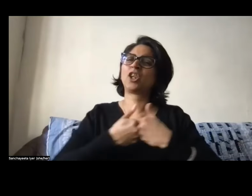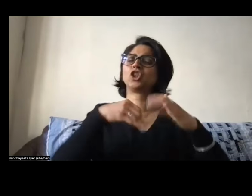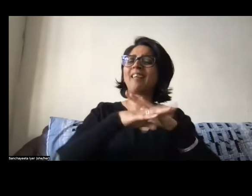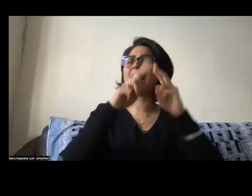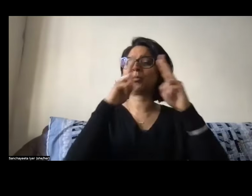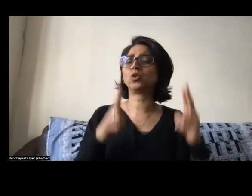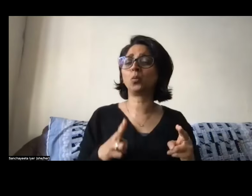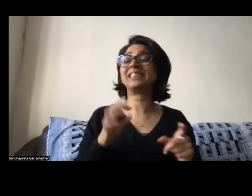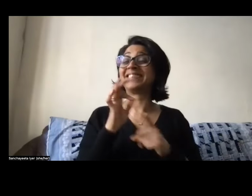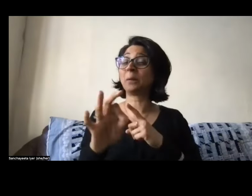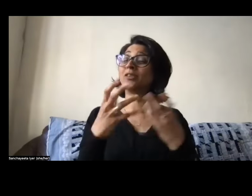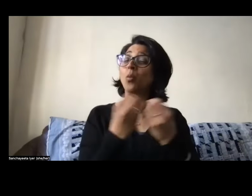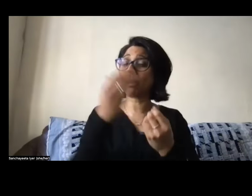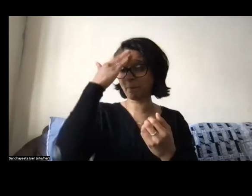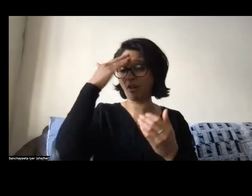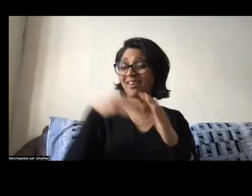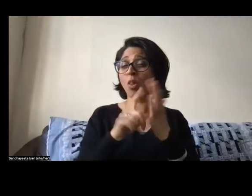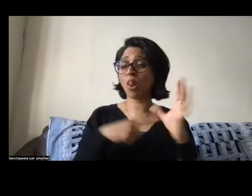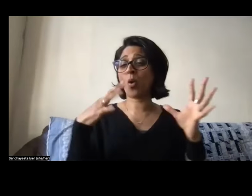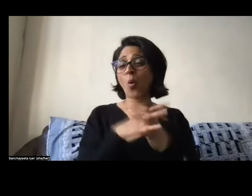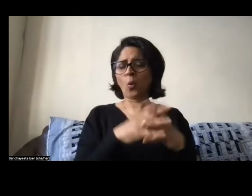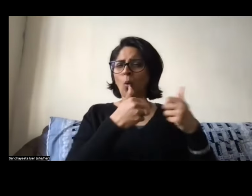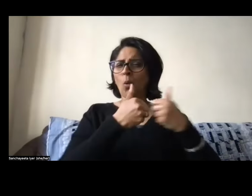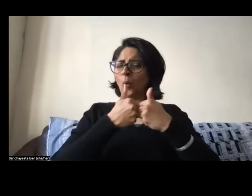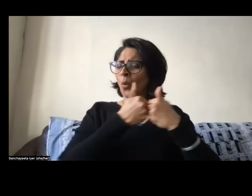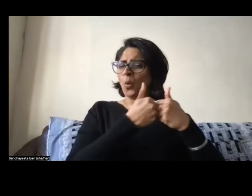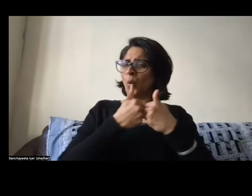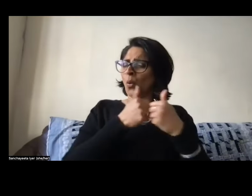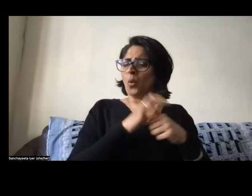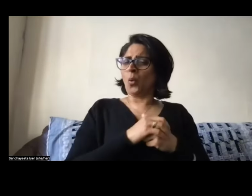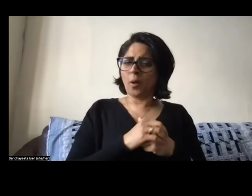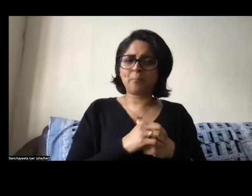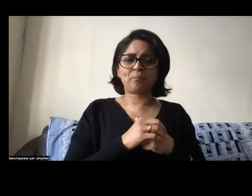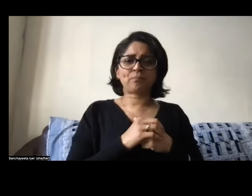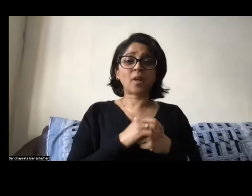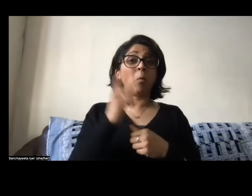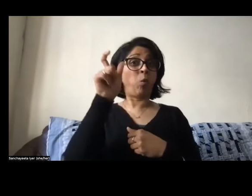they found it difficult. There were tensions in the family home, particularly with the mother-in-law.